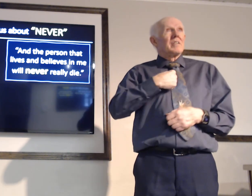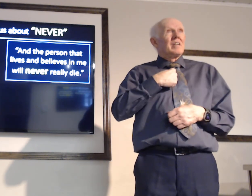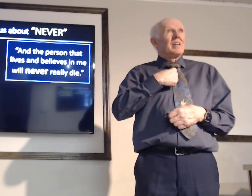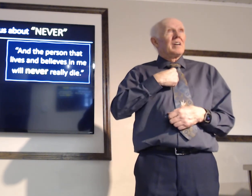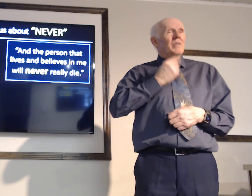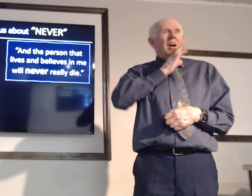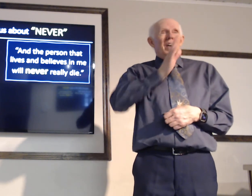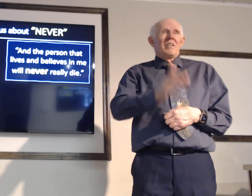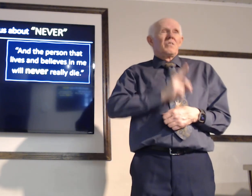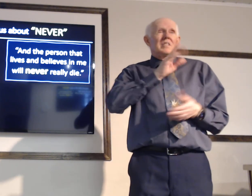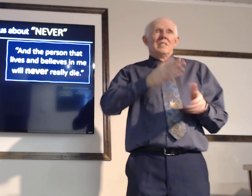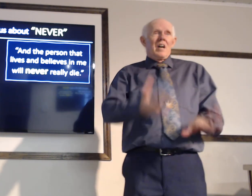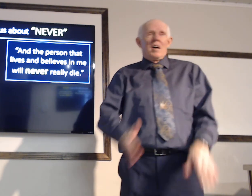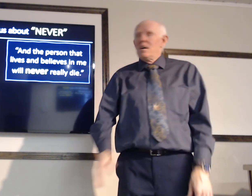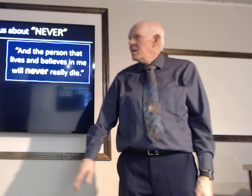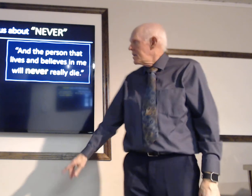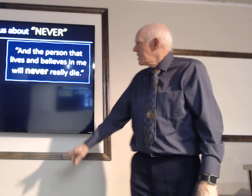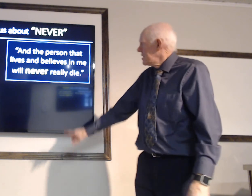in me will never really die.